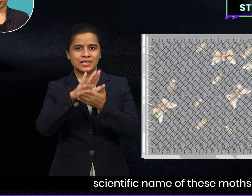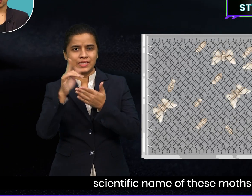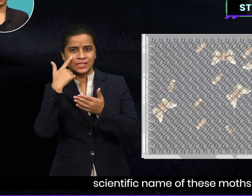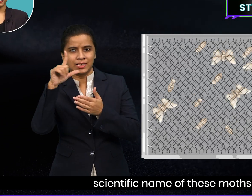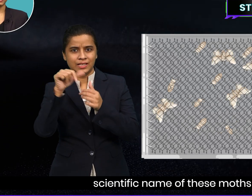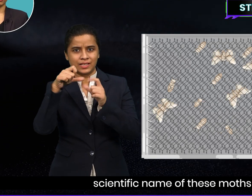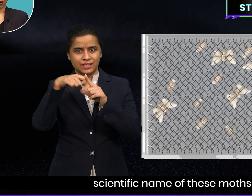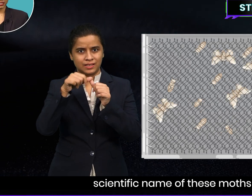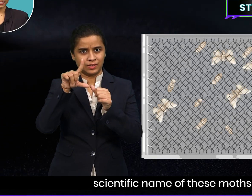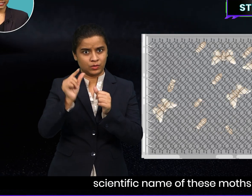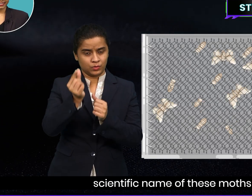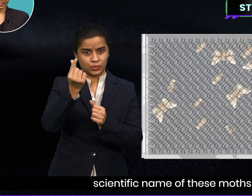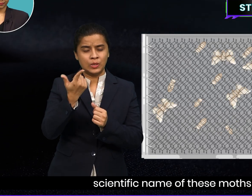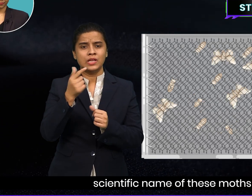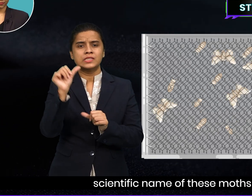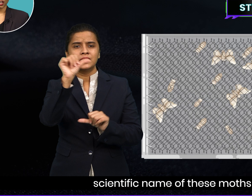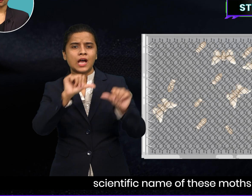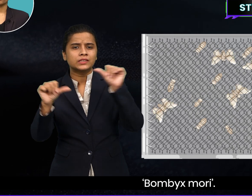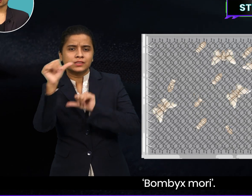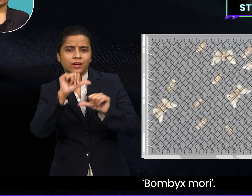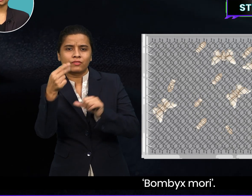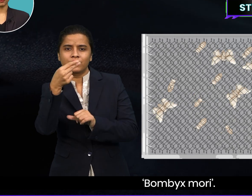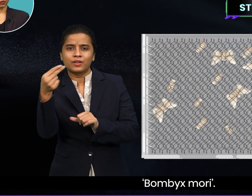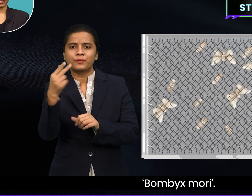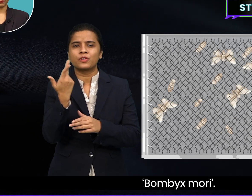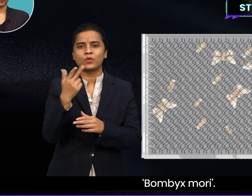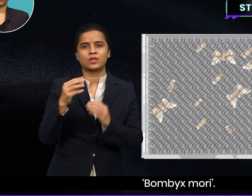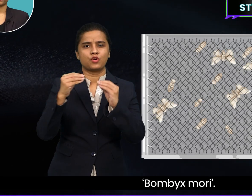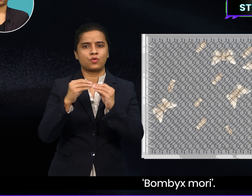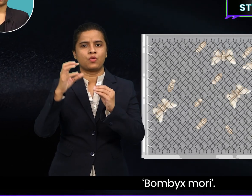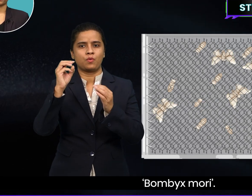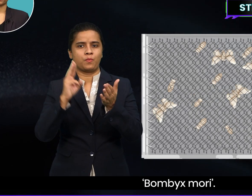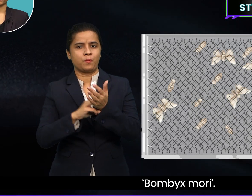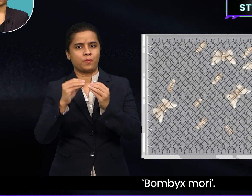Scientific name of these moths is Bombyx mori.